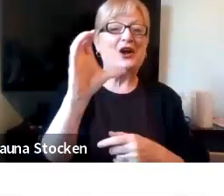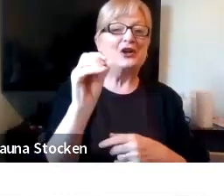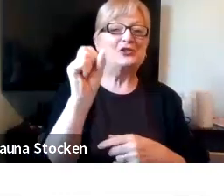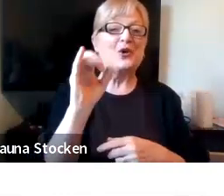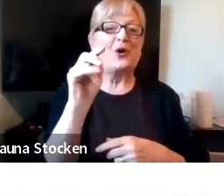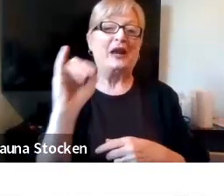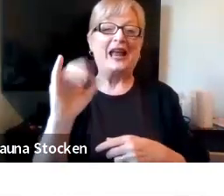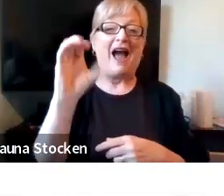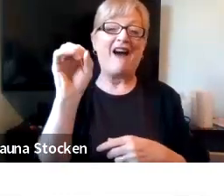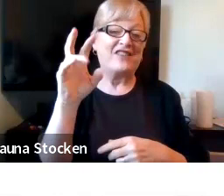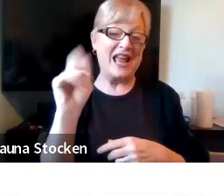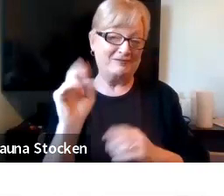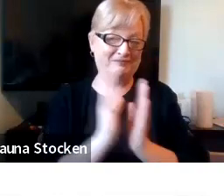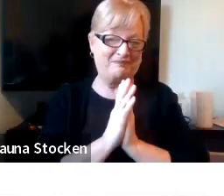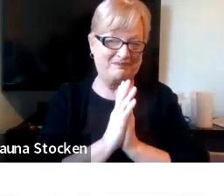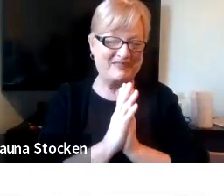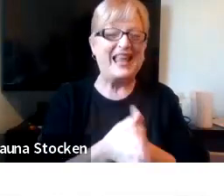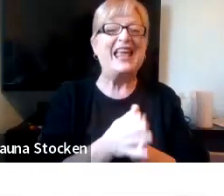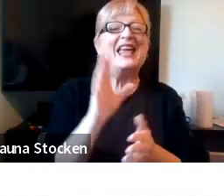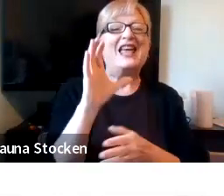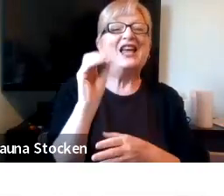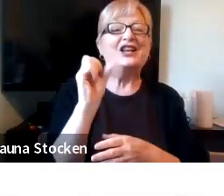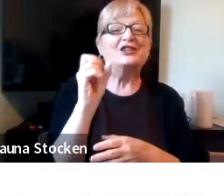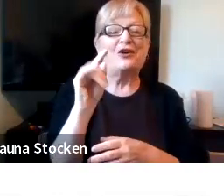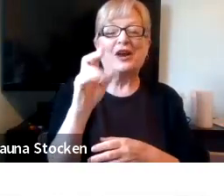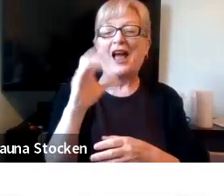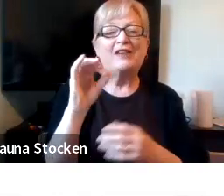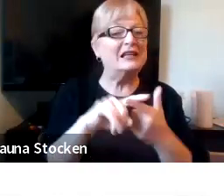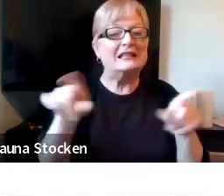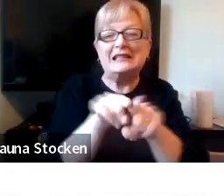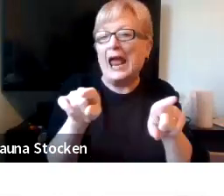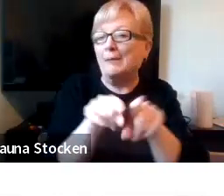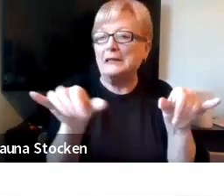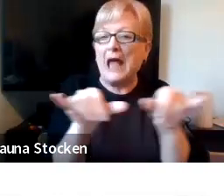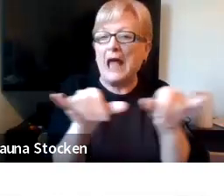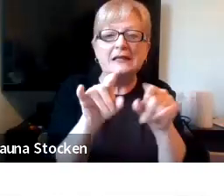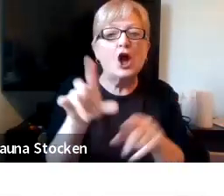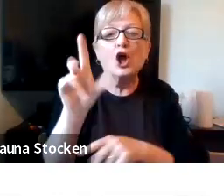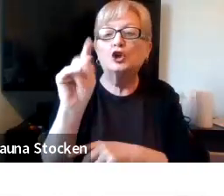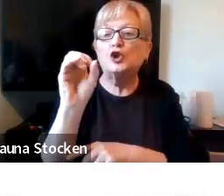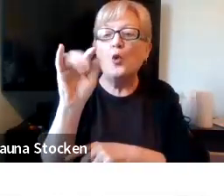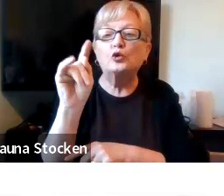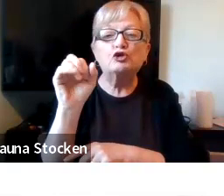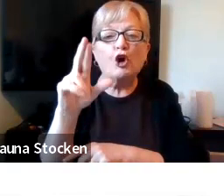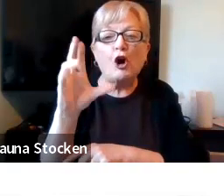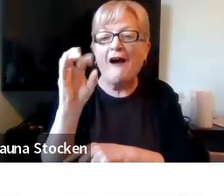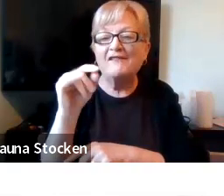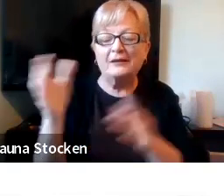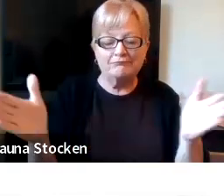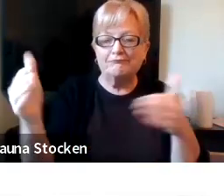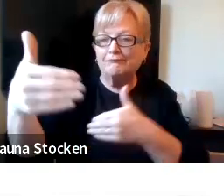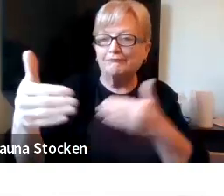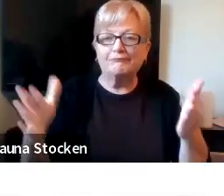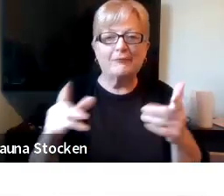The Consori oven is the size of a toaster oven. It is sold on